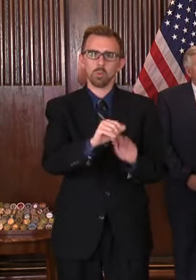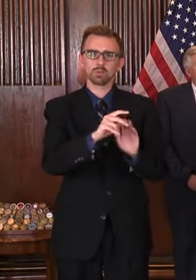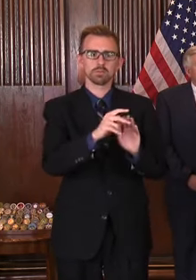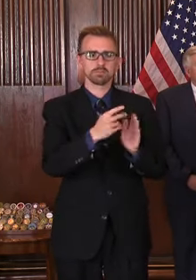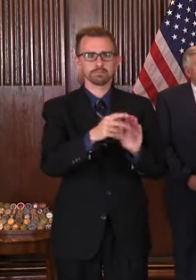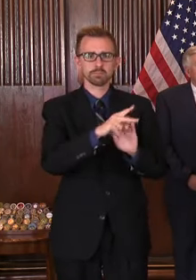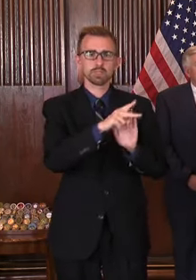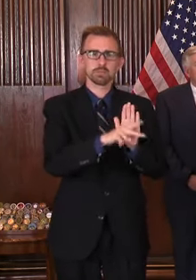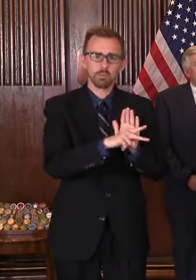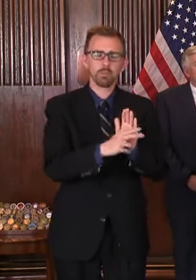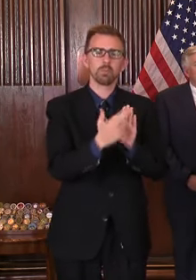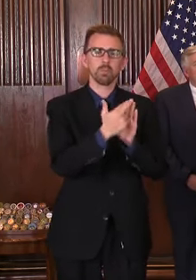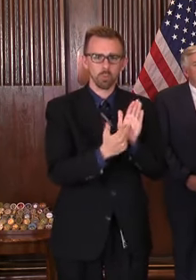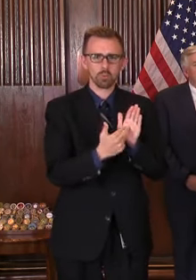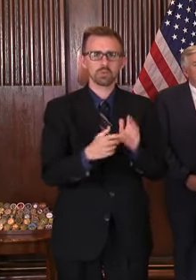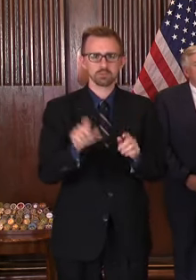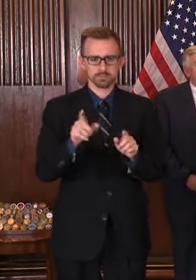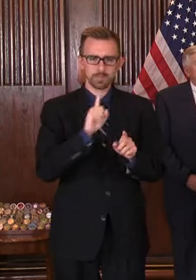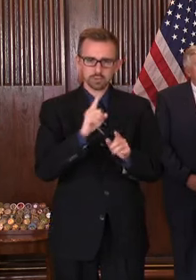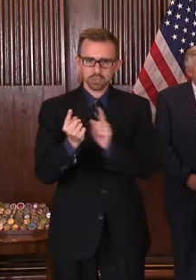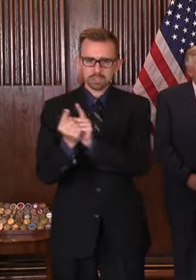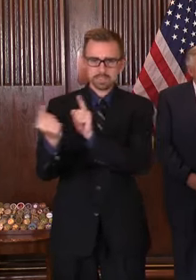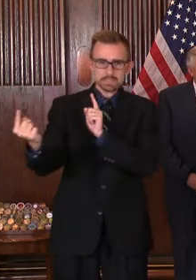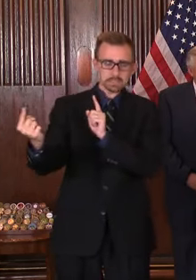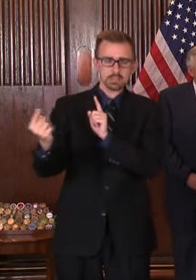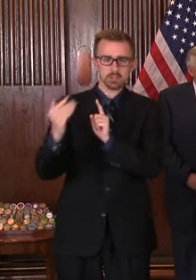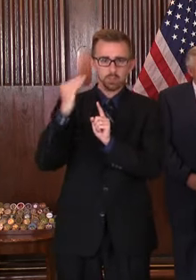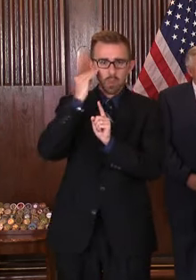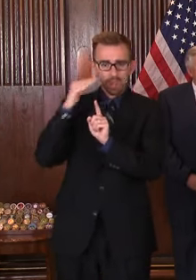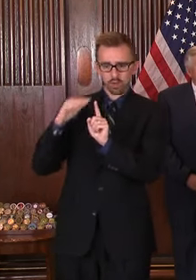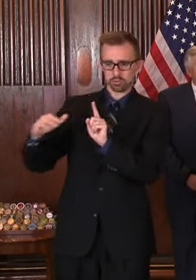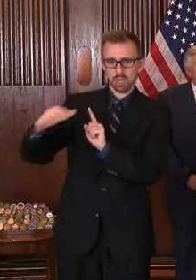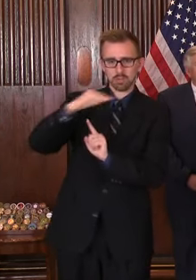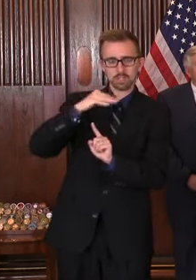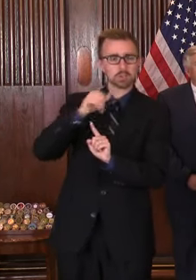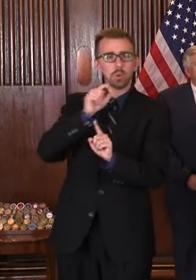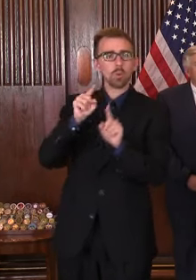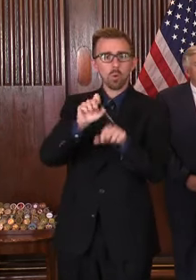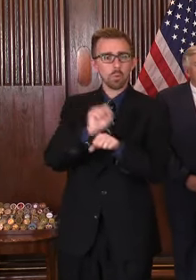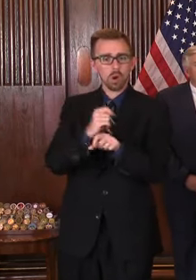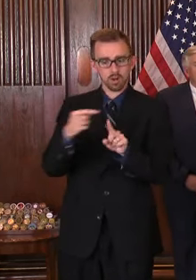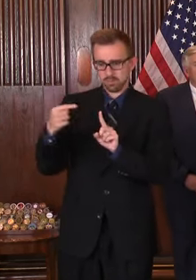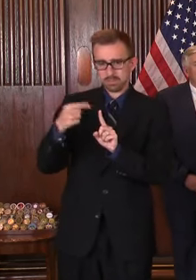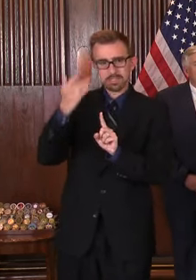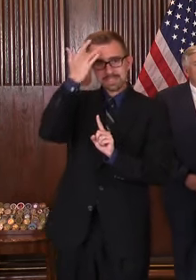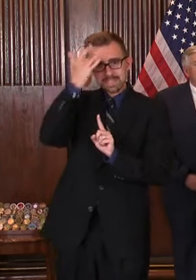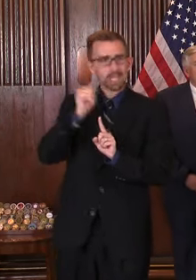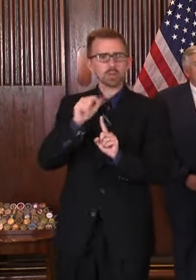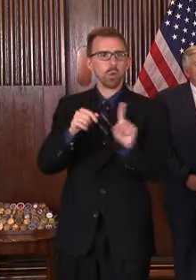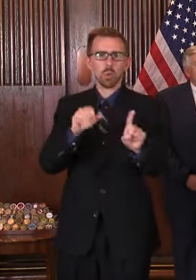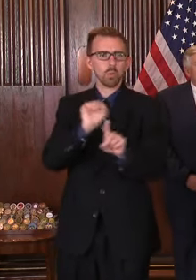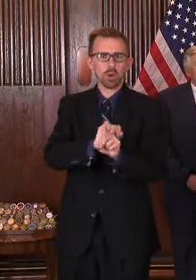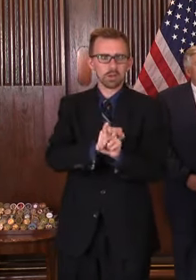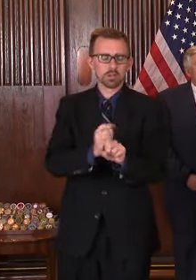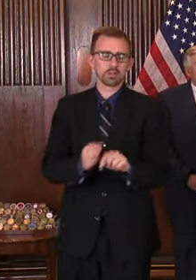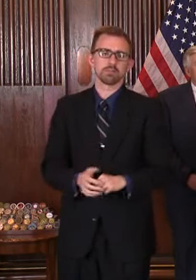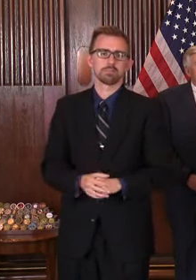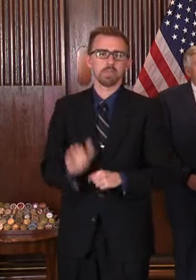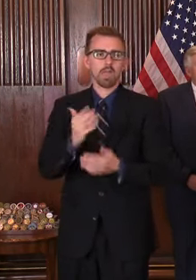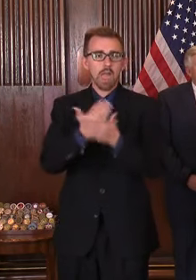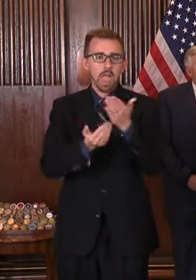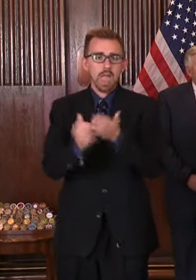of keeping your distance from people, being aware of your surroundings, not going to work if you're sick. These little things like hand